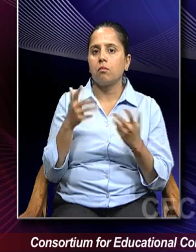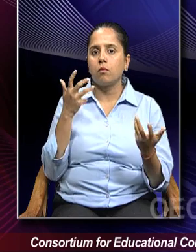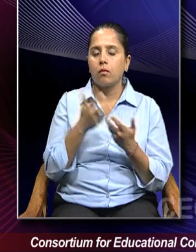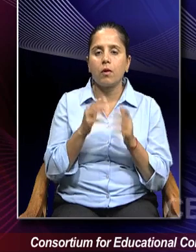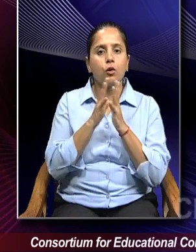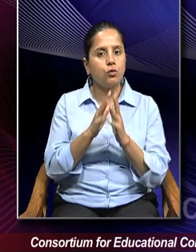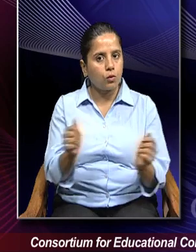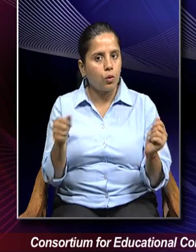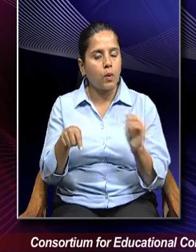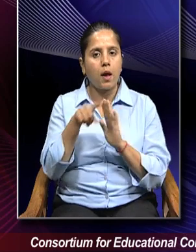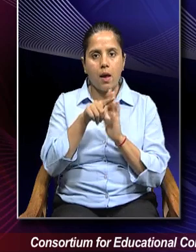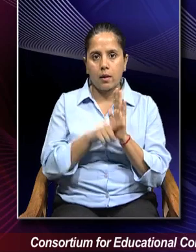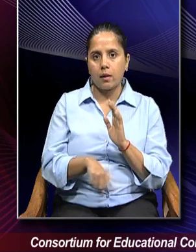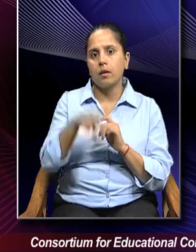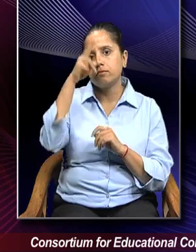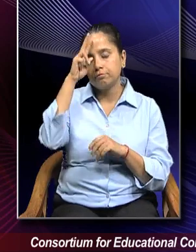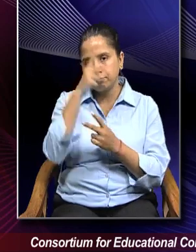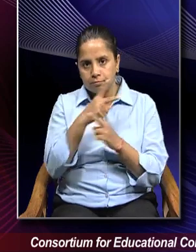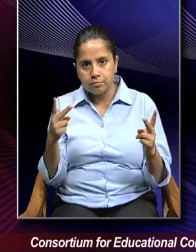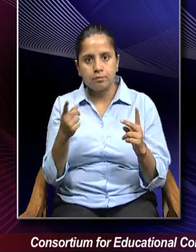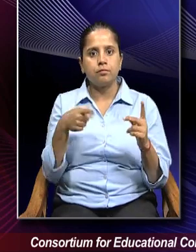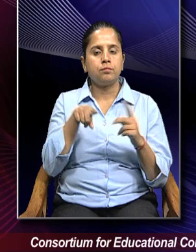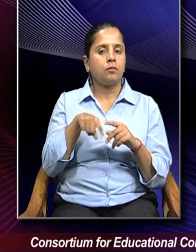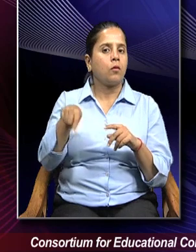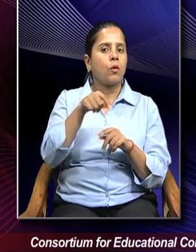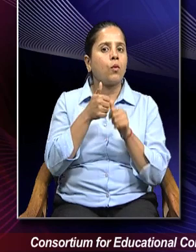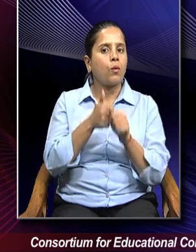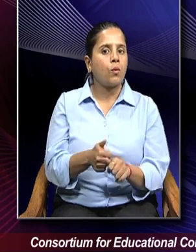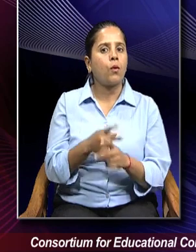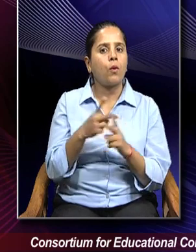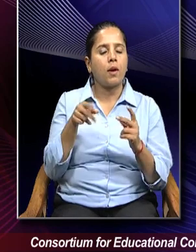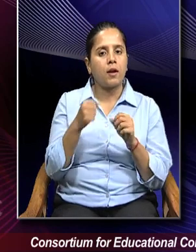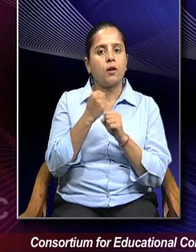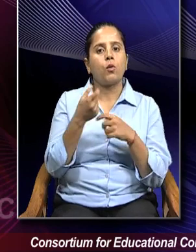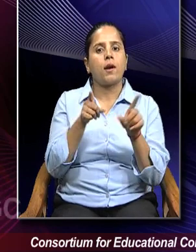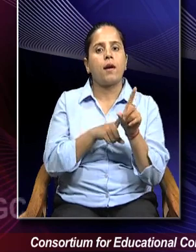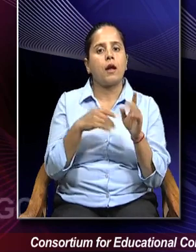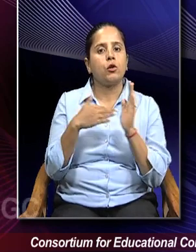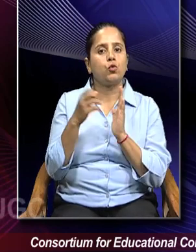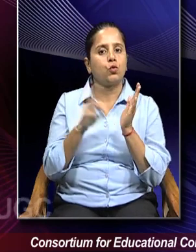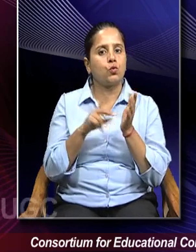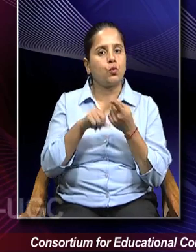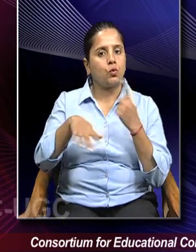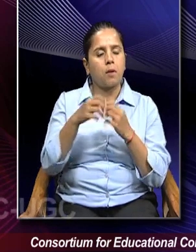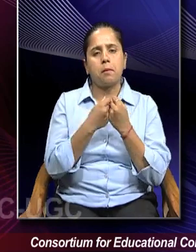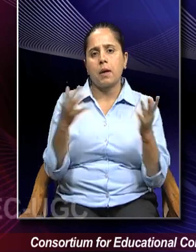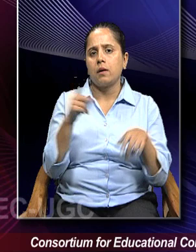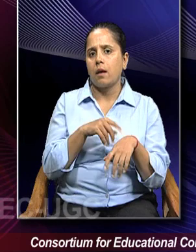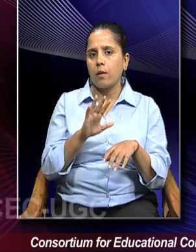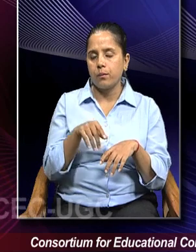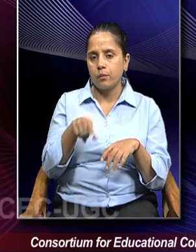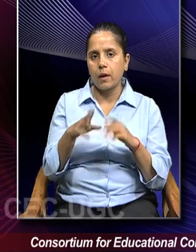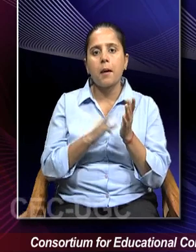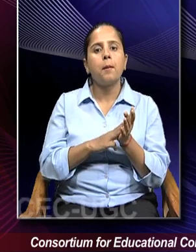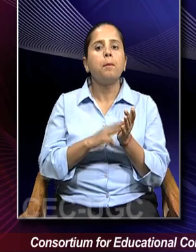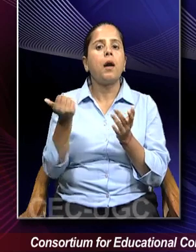resolve ethical dilemmas which are falling in the gray zone. And most of the time managers, they are dealing